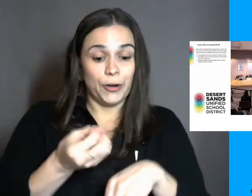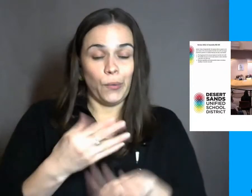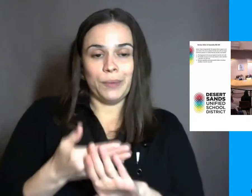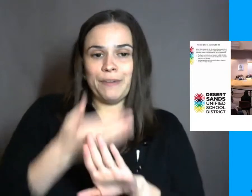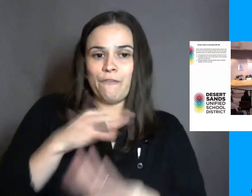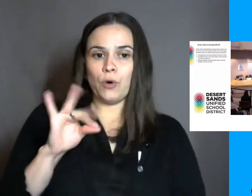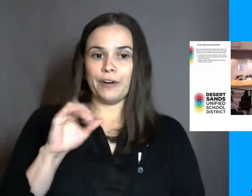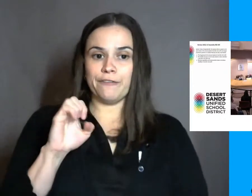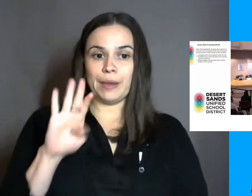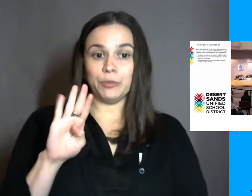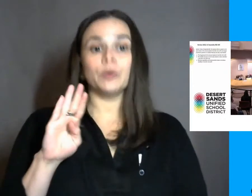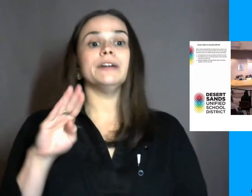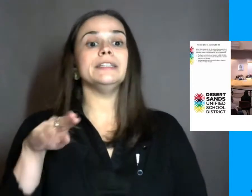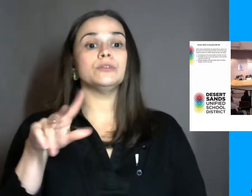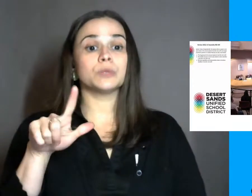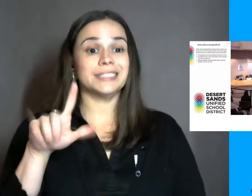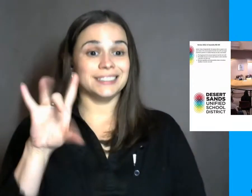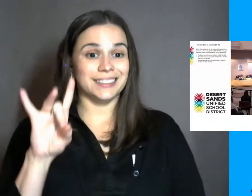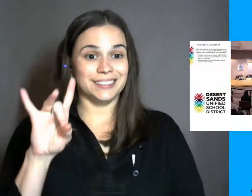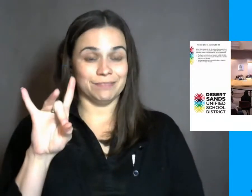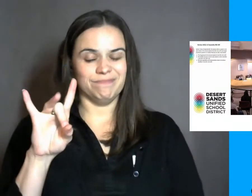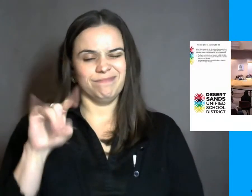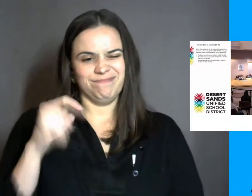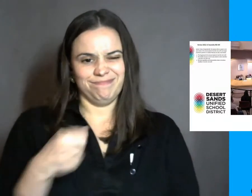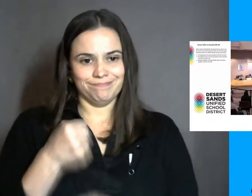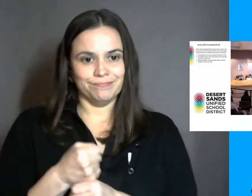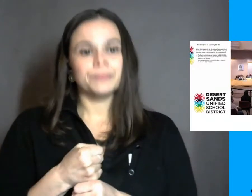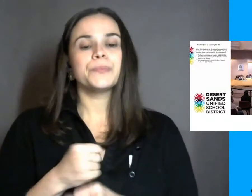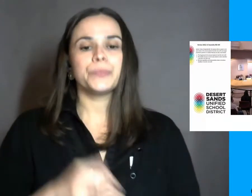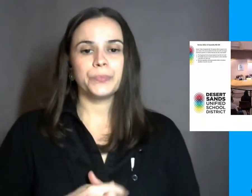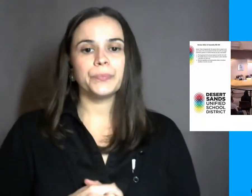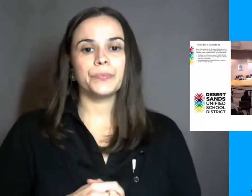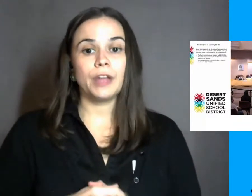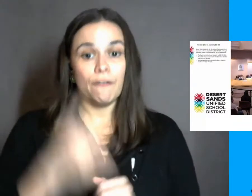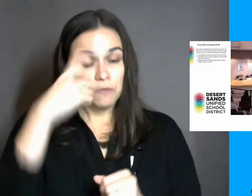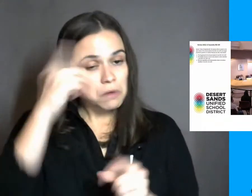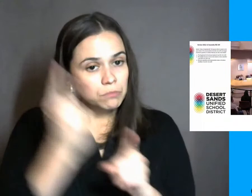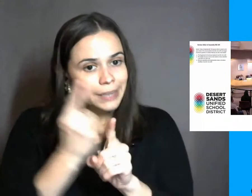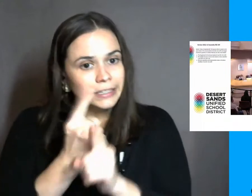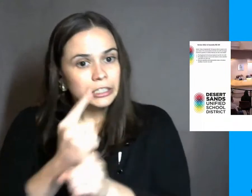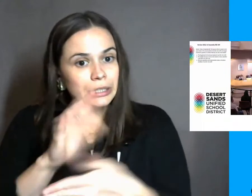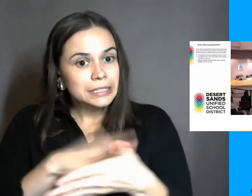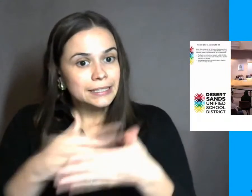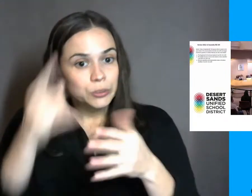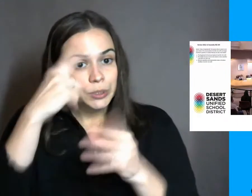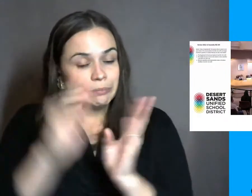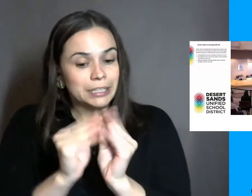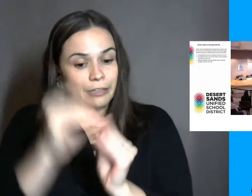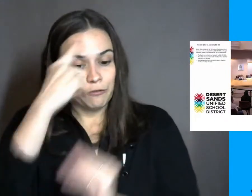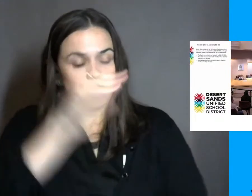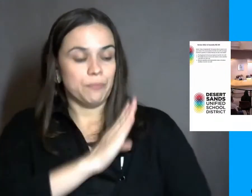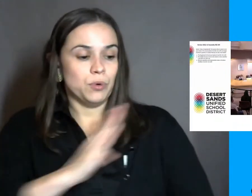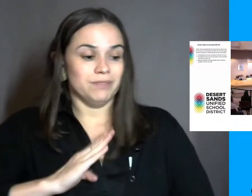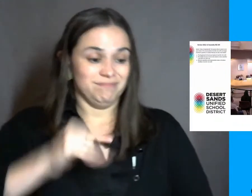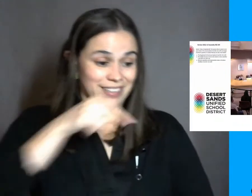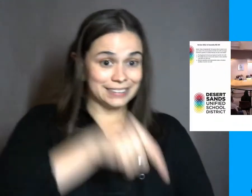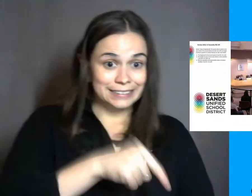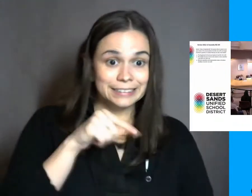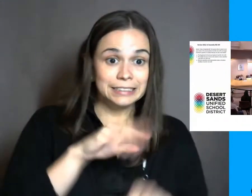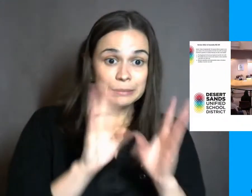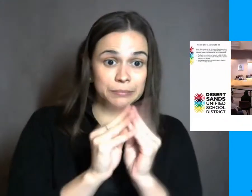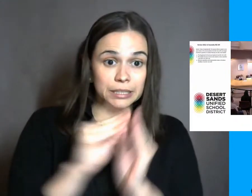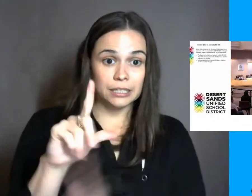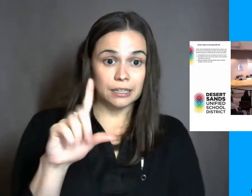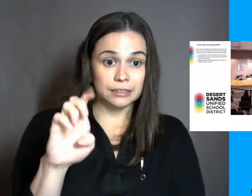February 28, 22, at a regularly scheduled meeting of the governing board. At this meeting, the LEA must include all